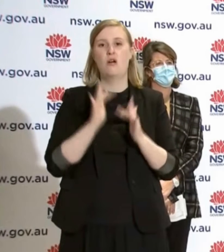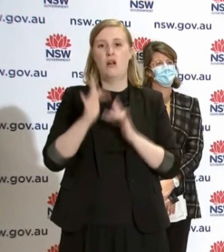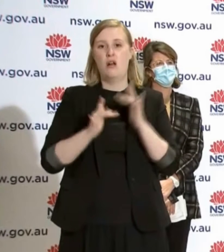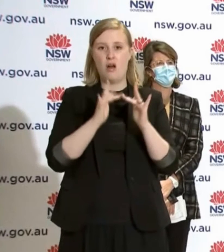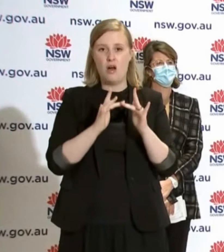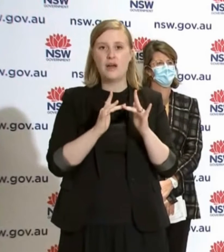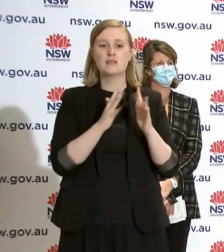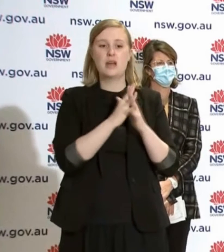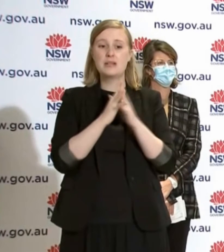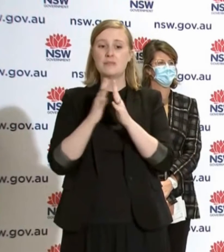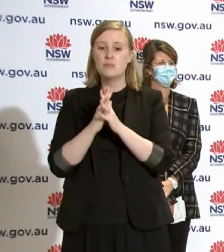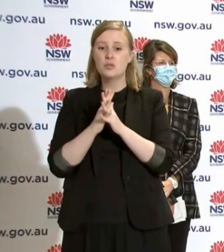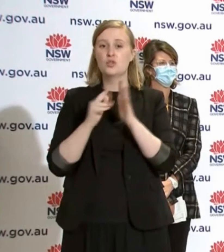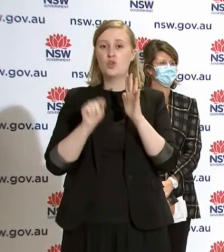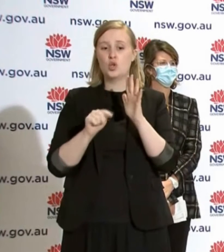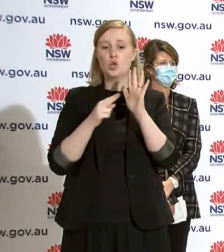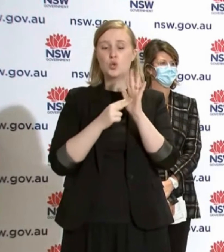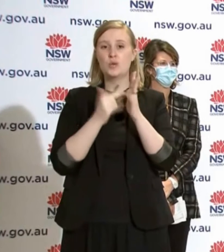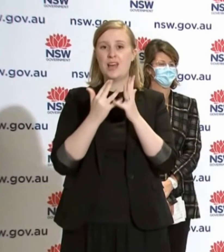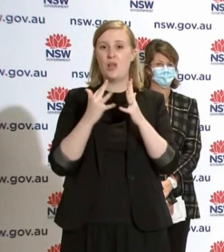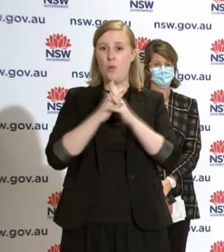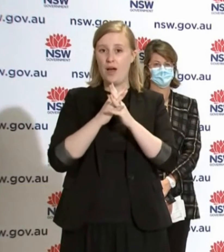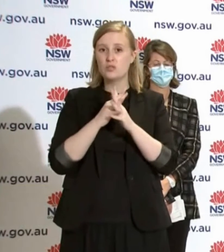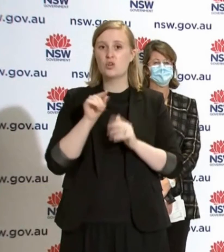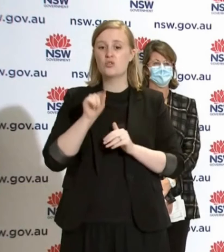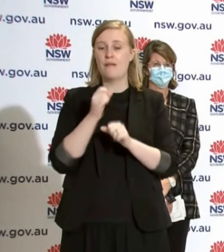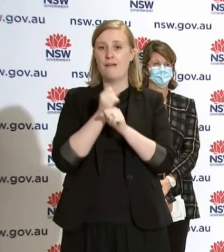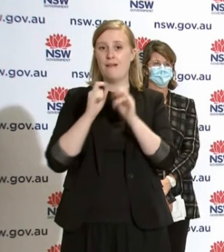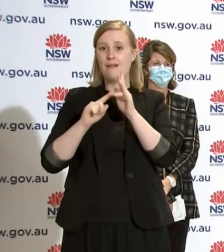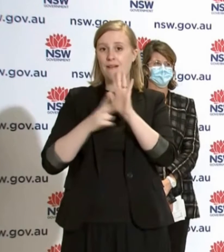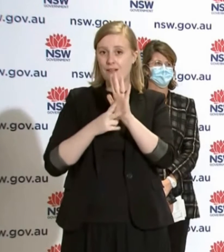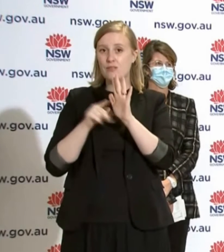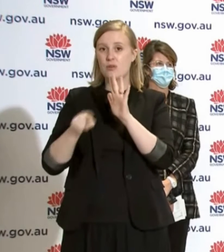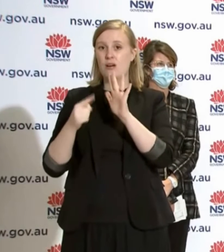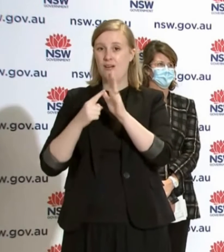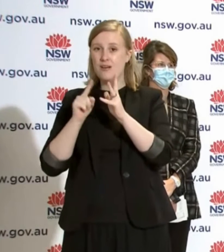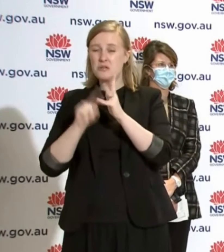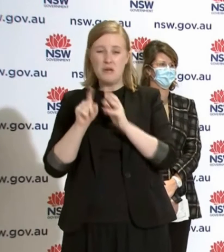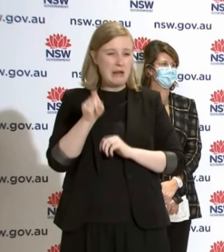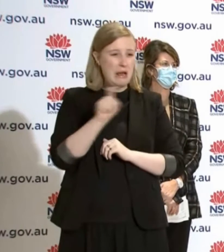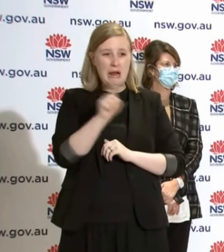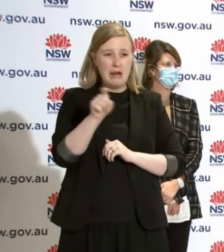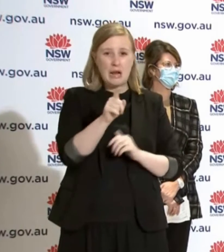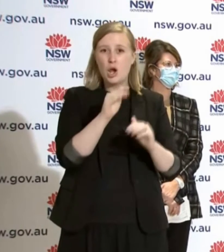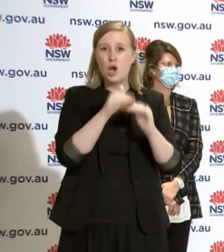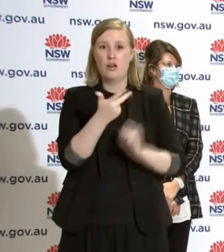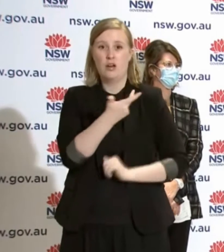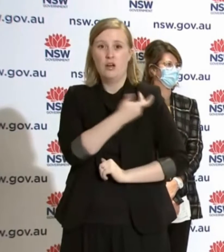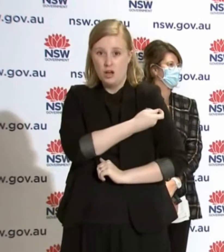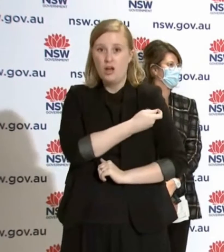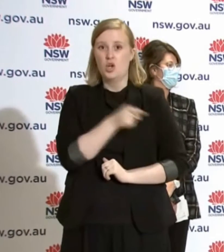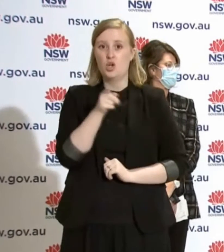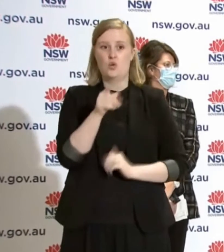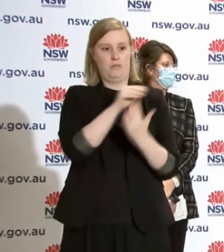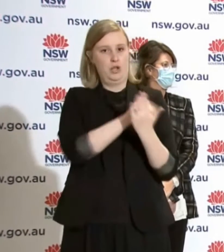website, newsouthwales.gov.au, in those 12 local government areas of concern, you will be guaranteed priority to get your jab in the next